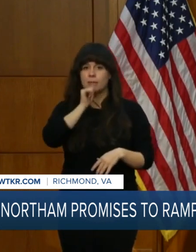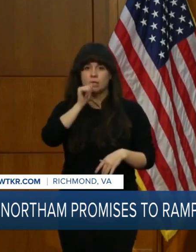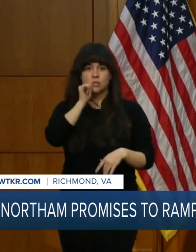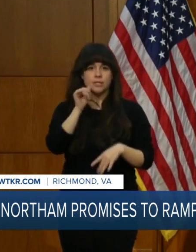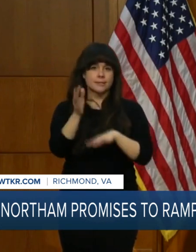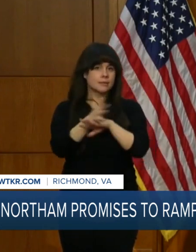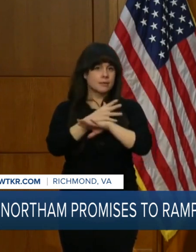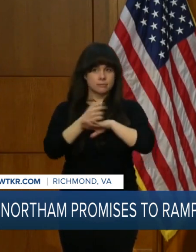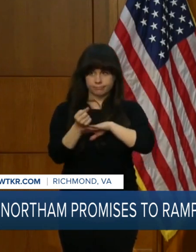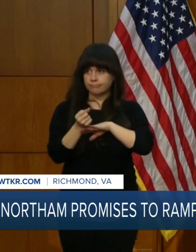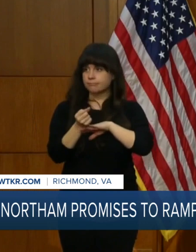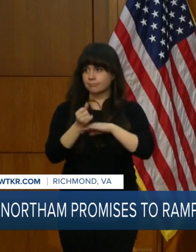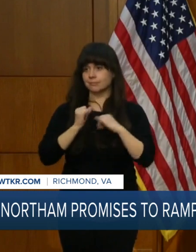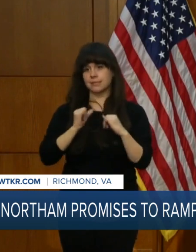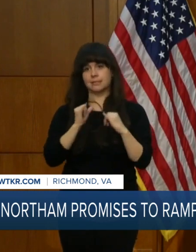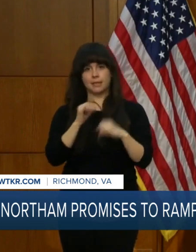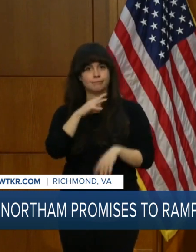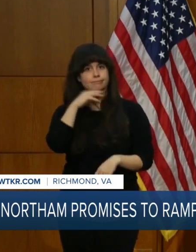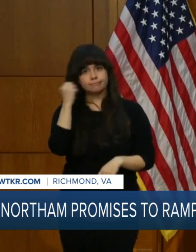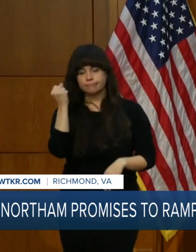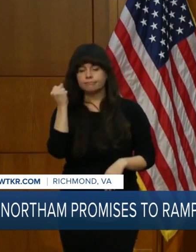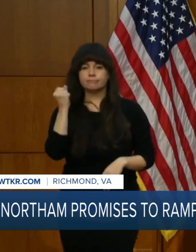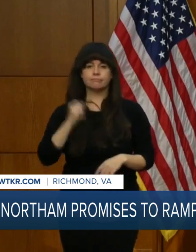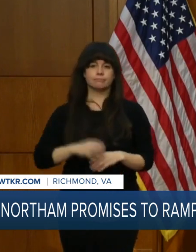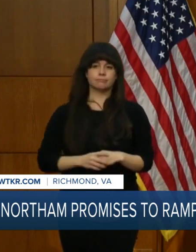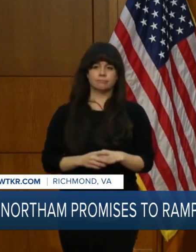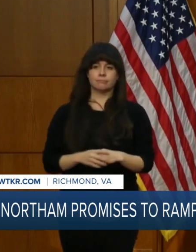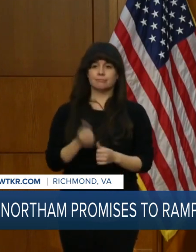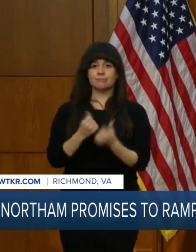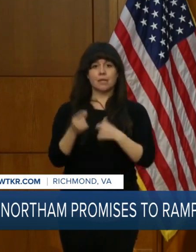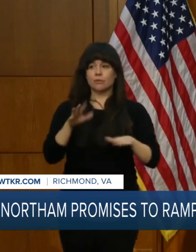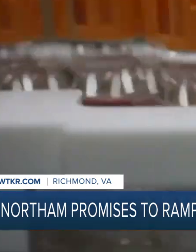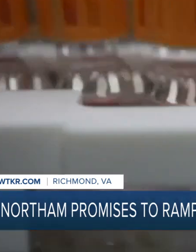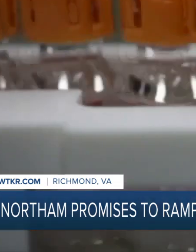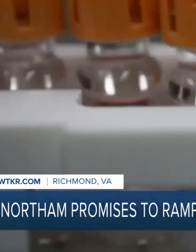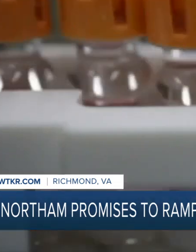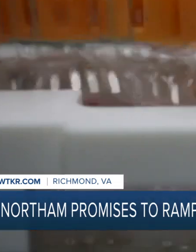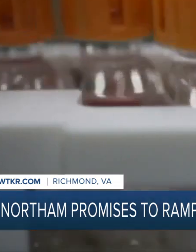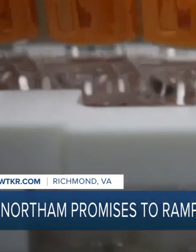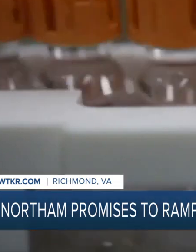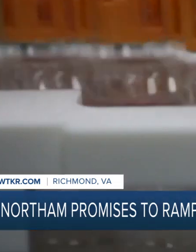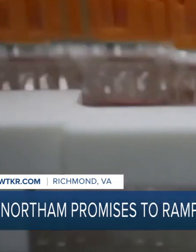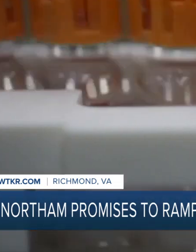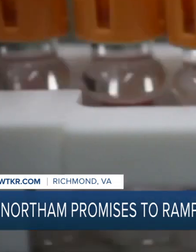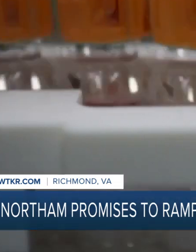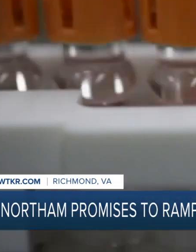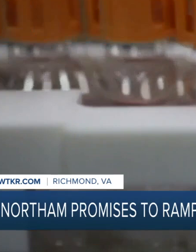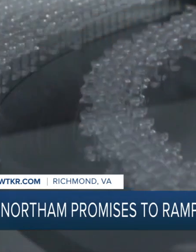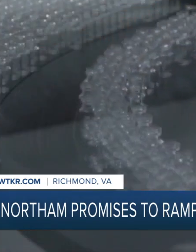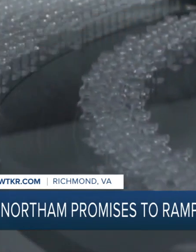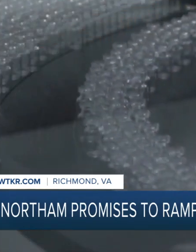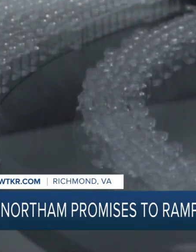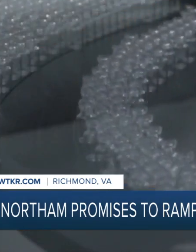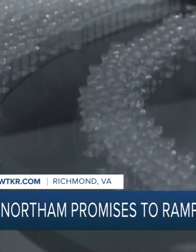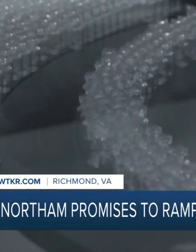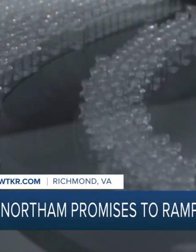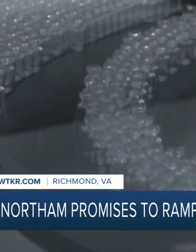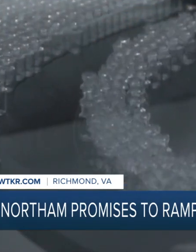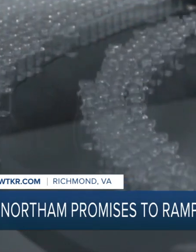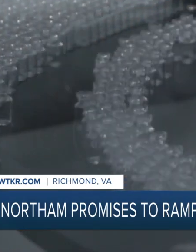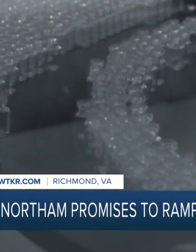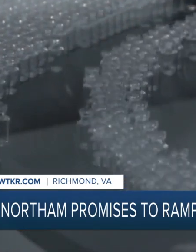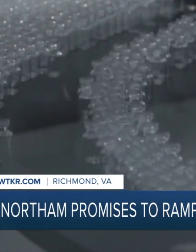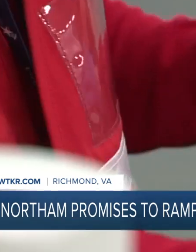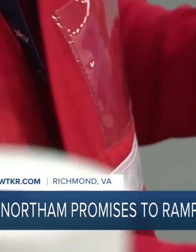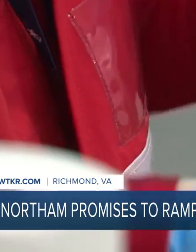I am as well. Virginia Governor Ralph Northam this afternoon addressing the state's response. He says the federal government is increasing the allotment